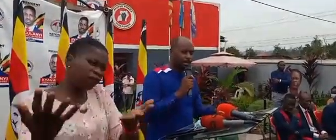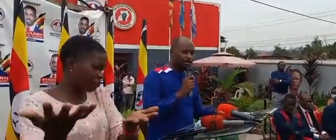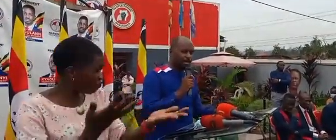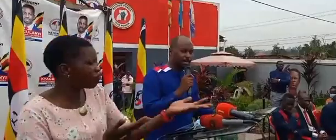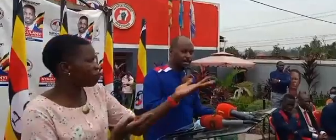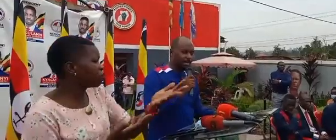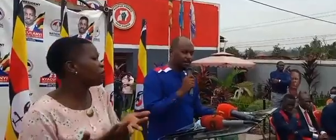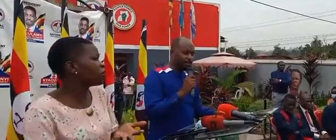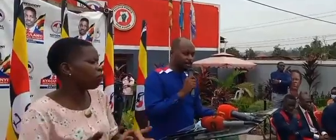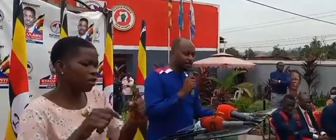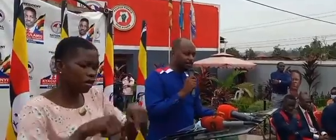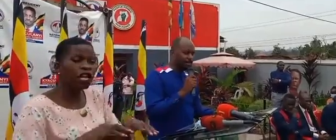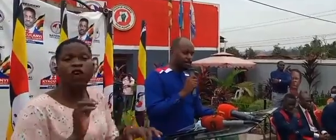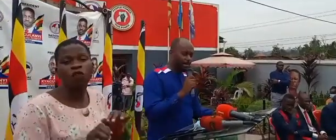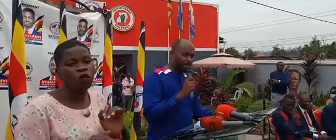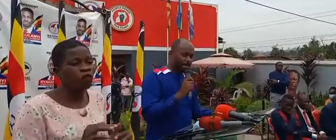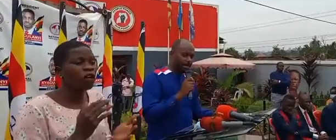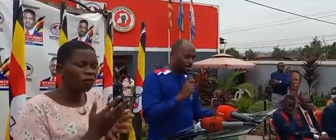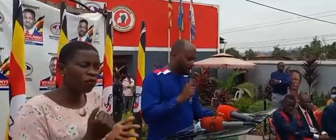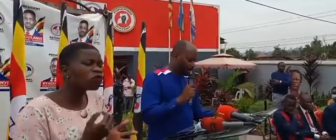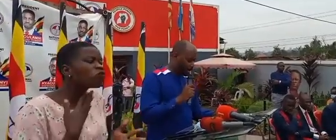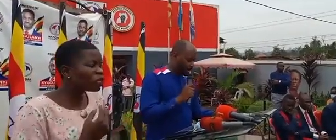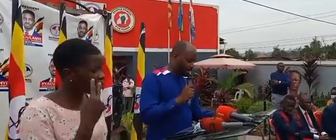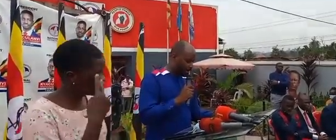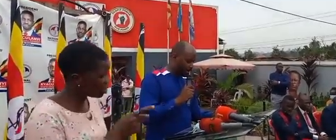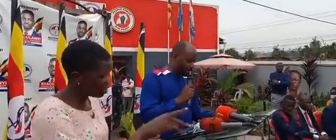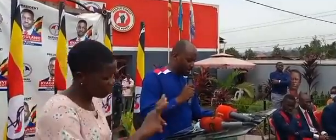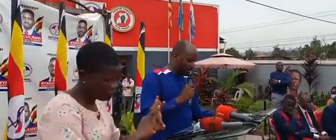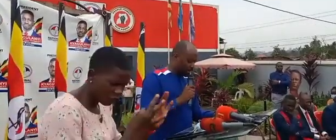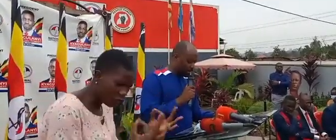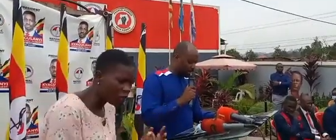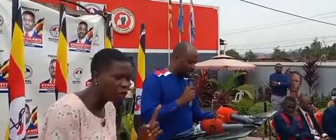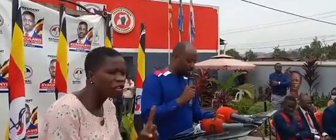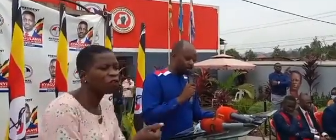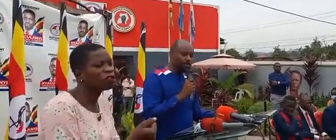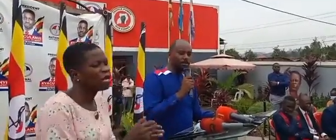tugezeeko okubayamba nabo tulabe nti Pasika